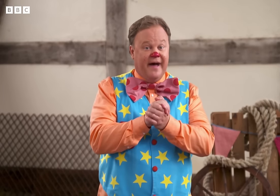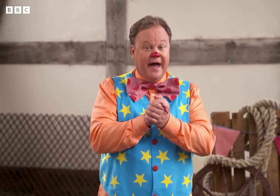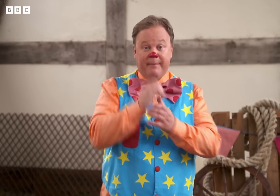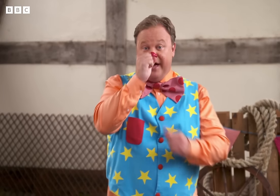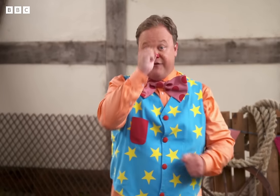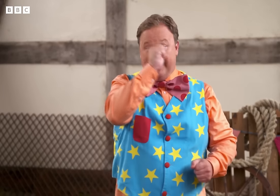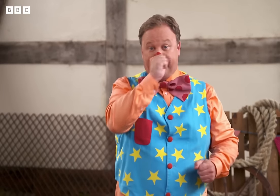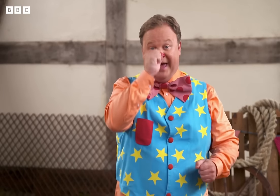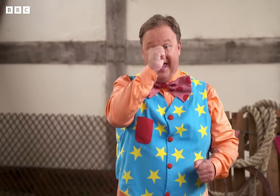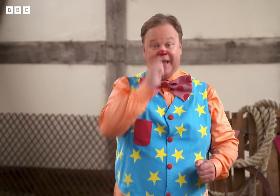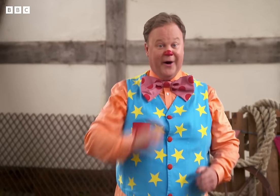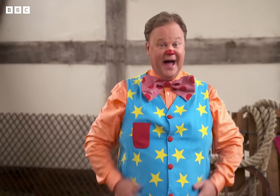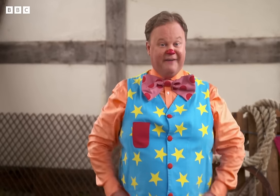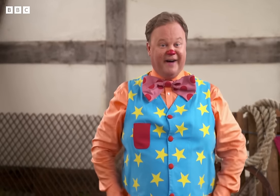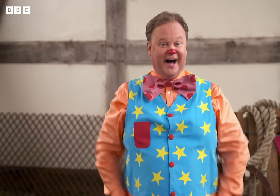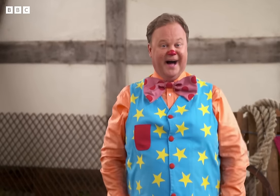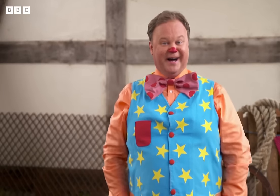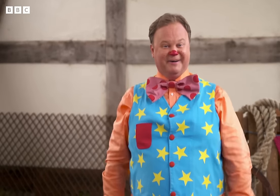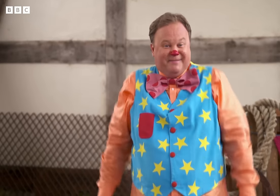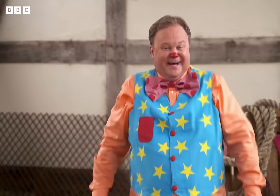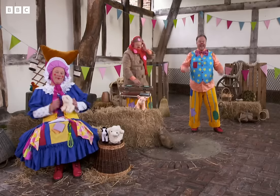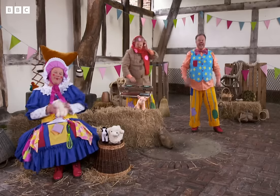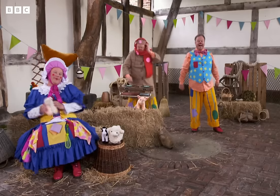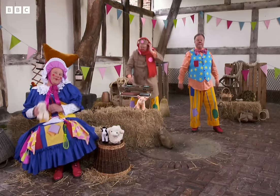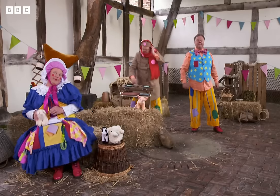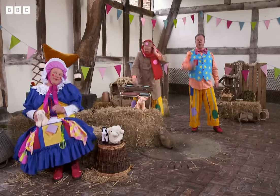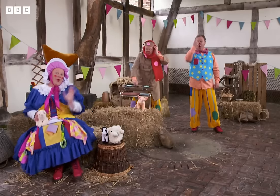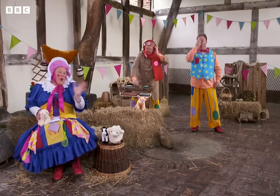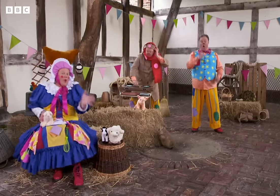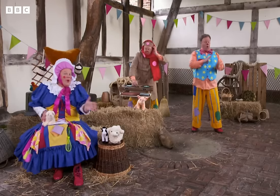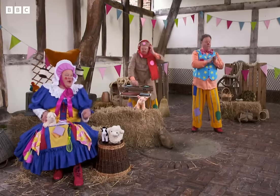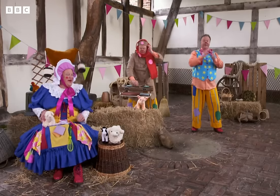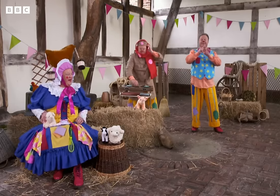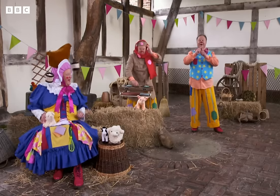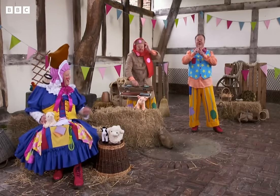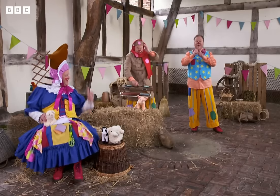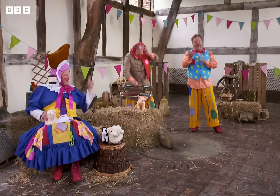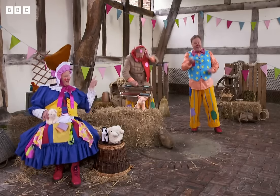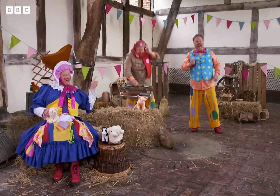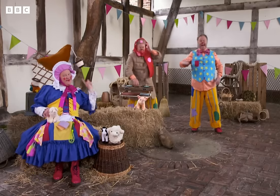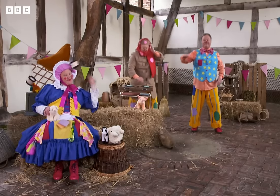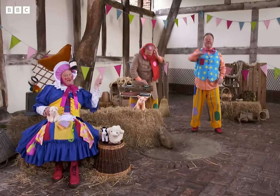time for a pig on our farm. Old MacDonald had a